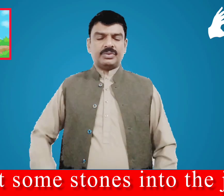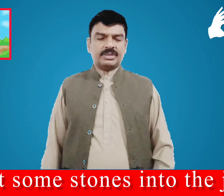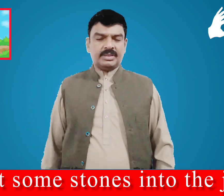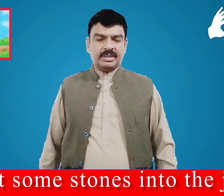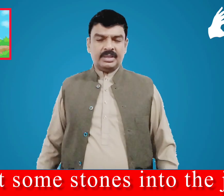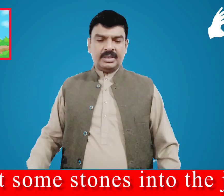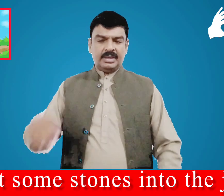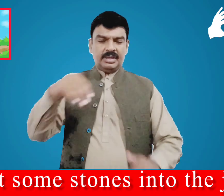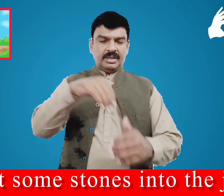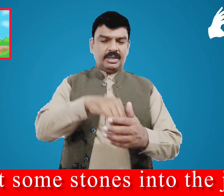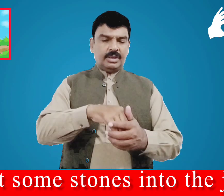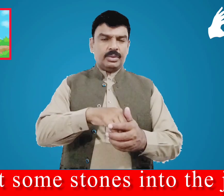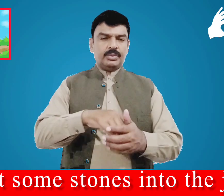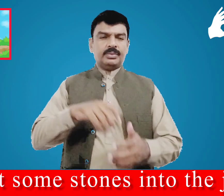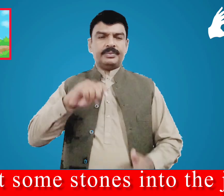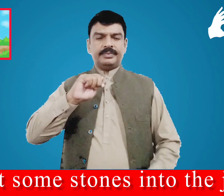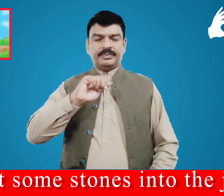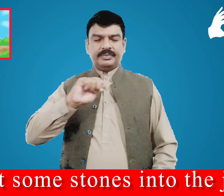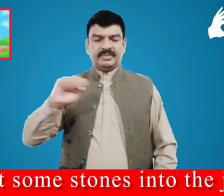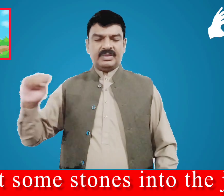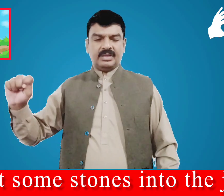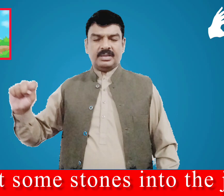stones into the